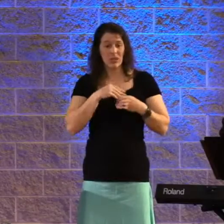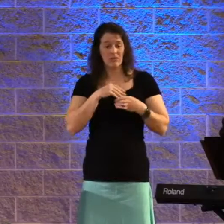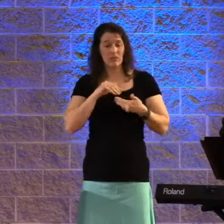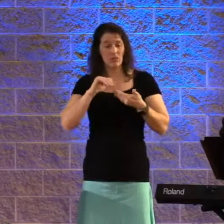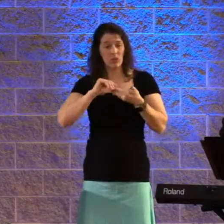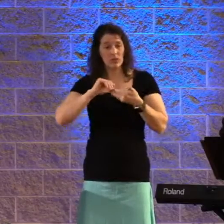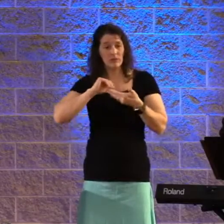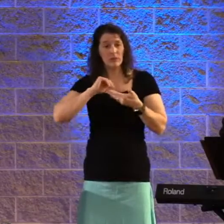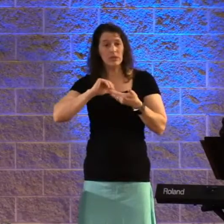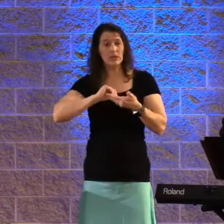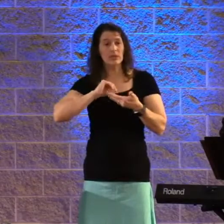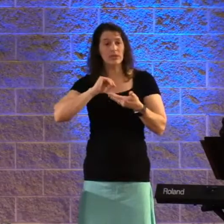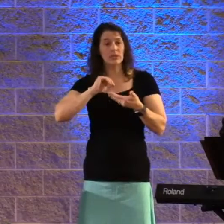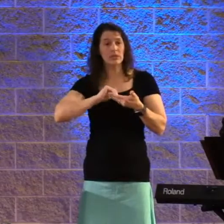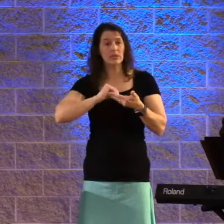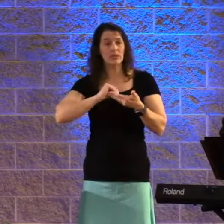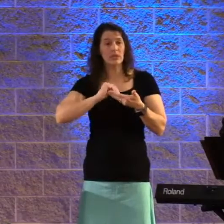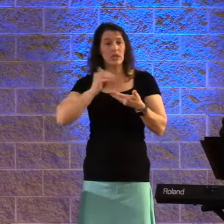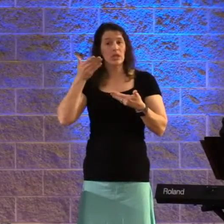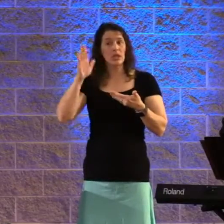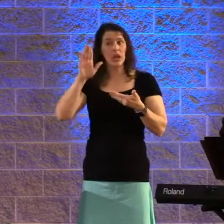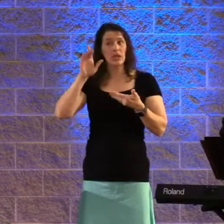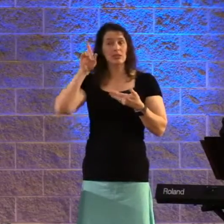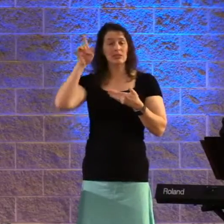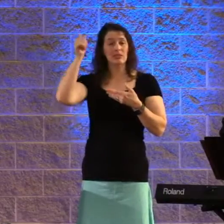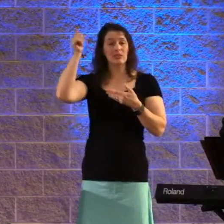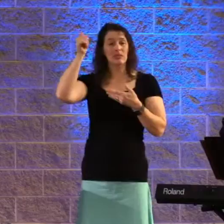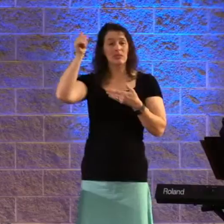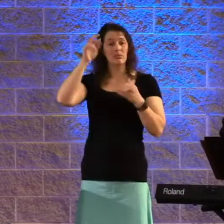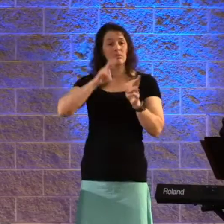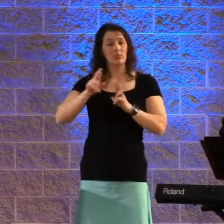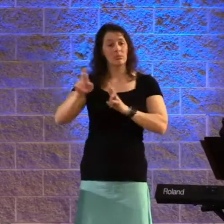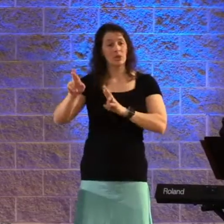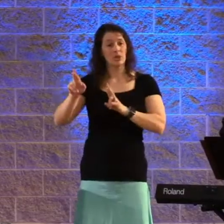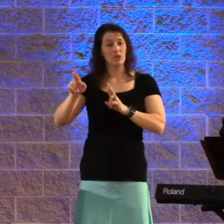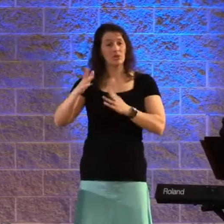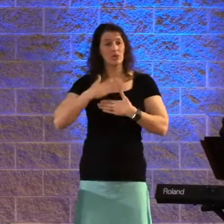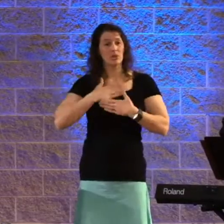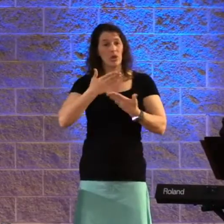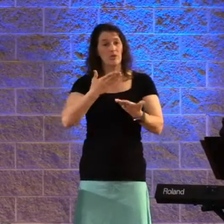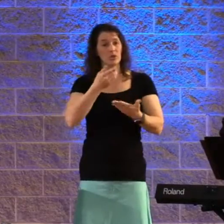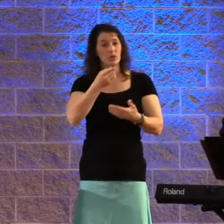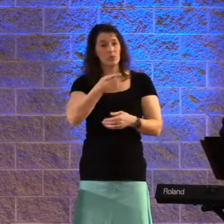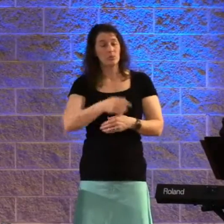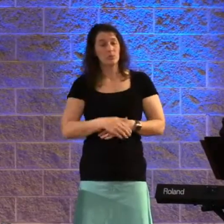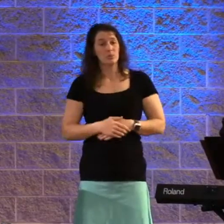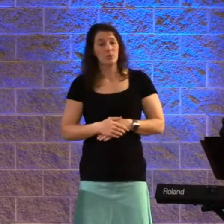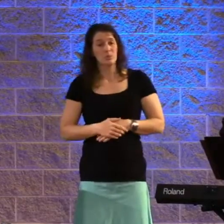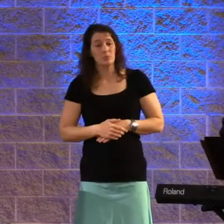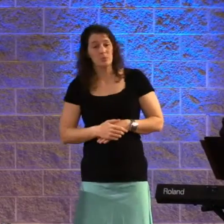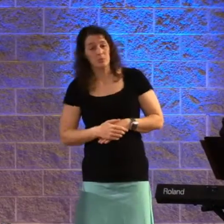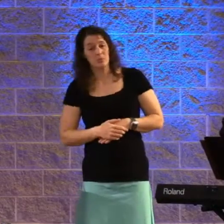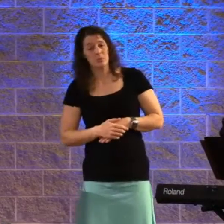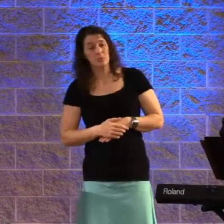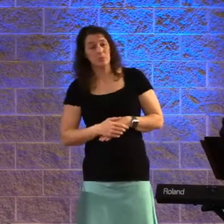the forgiveness that God has prepared to offer you?